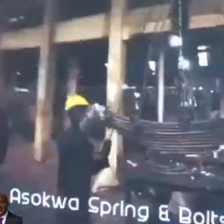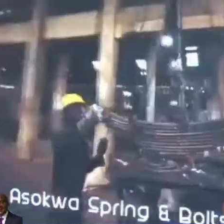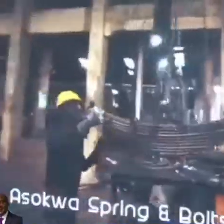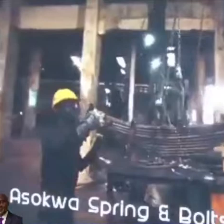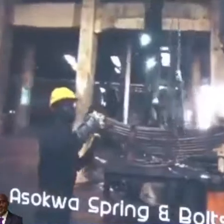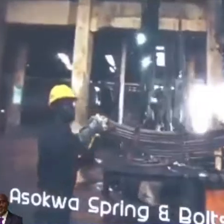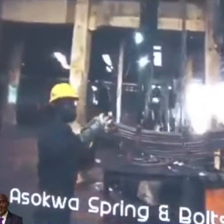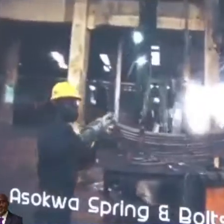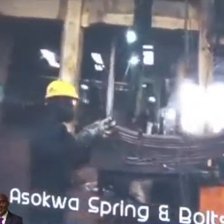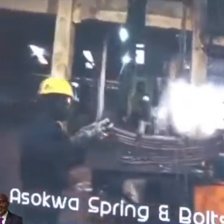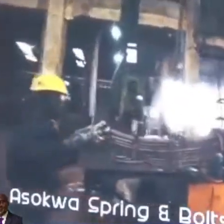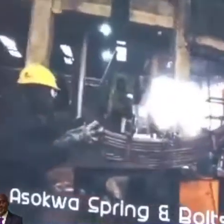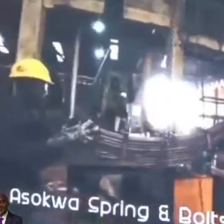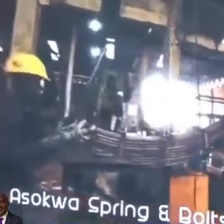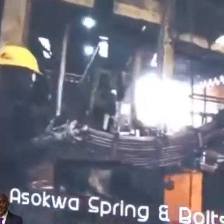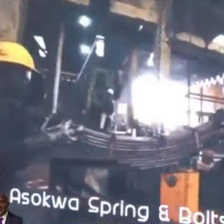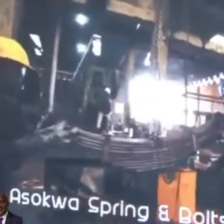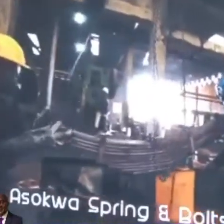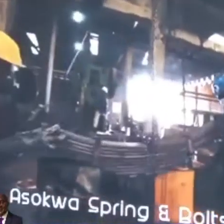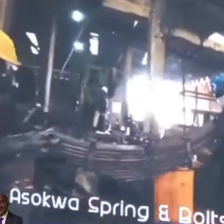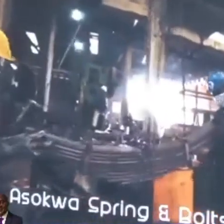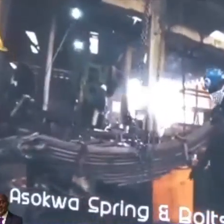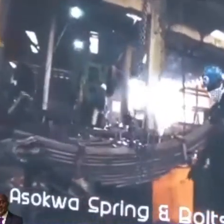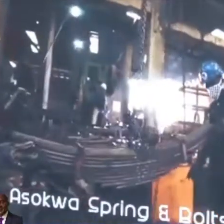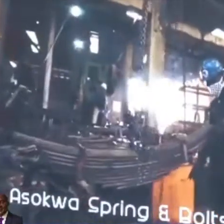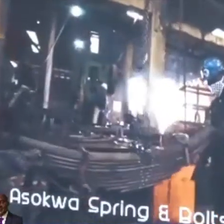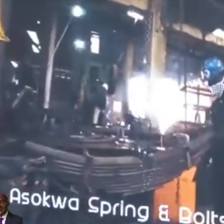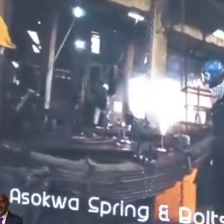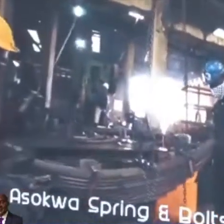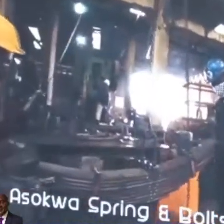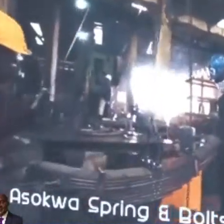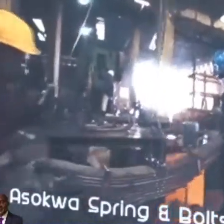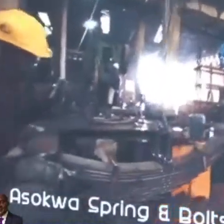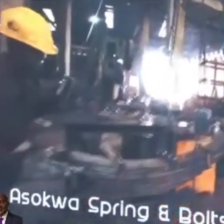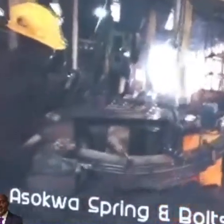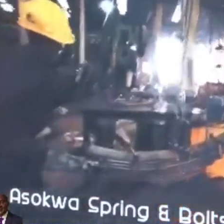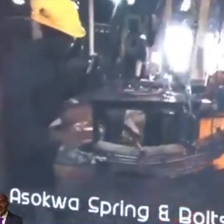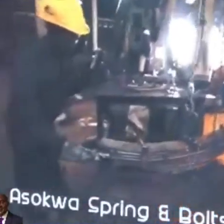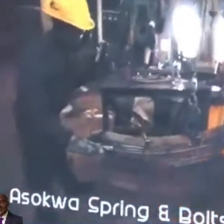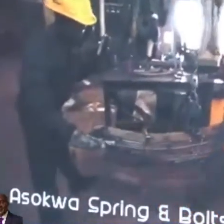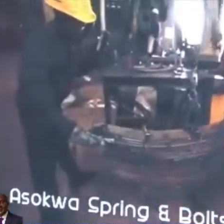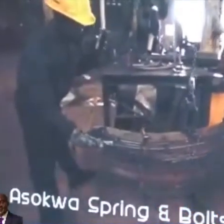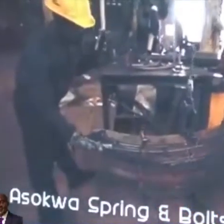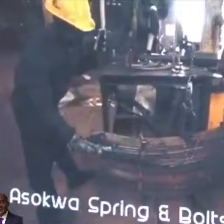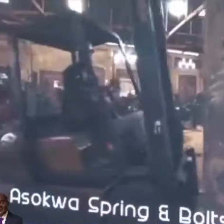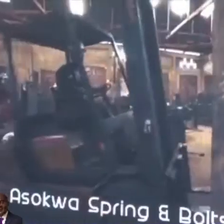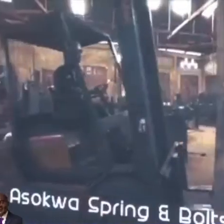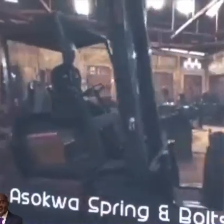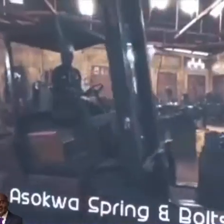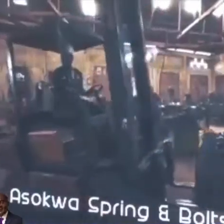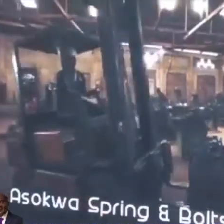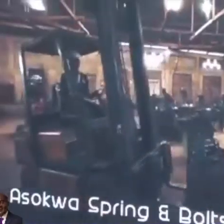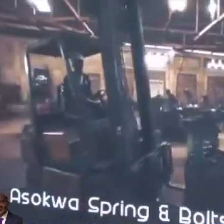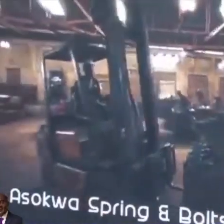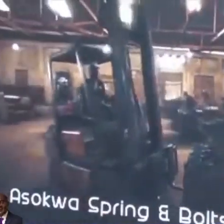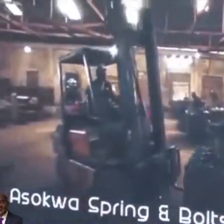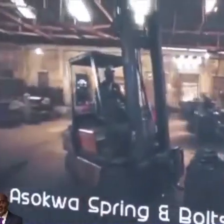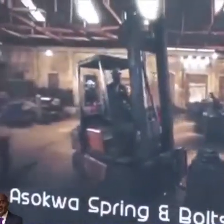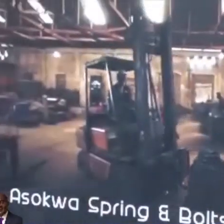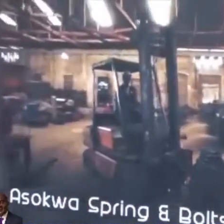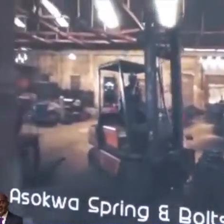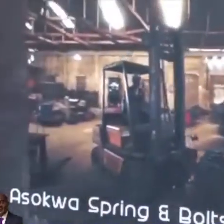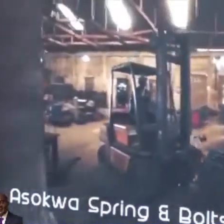any economy to boom, factories are a deciding factor. Along with this insight, this government made a